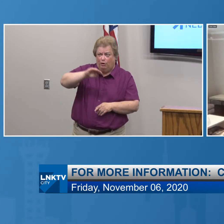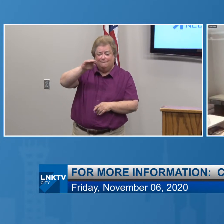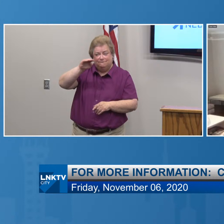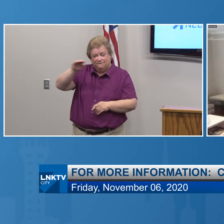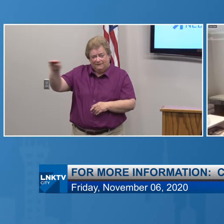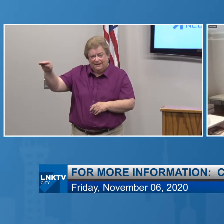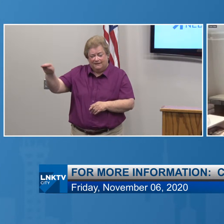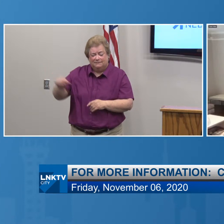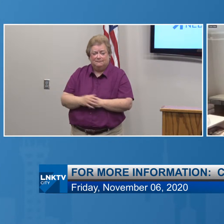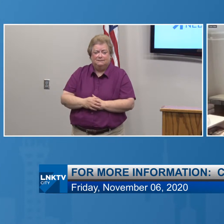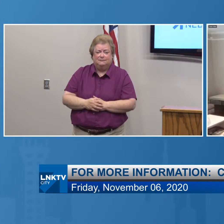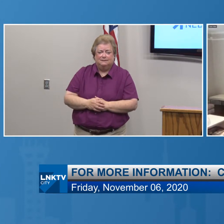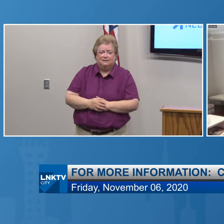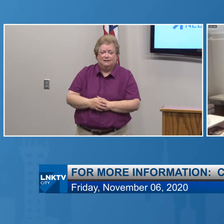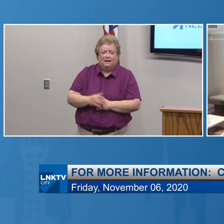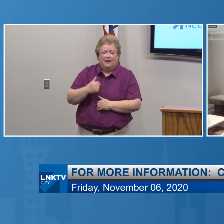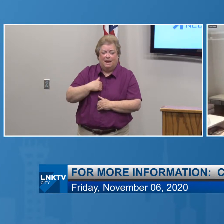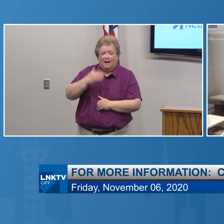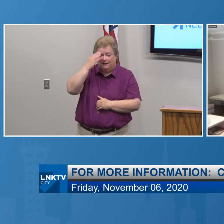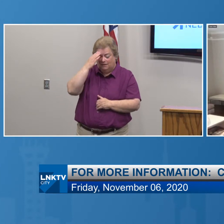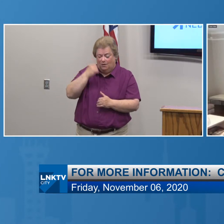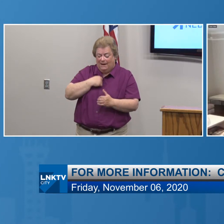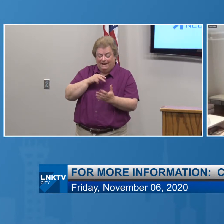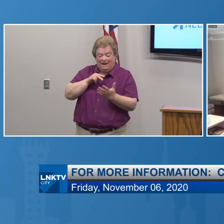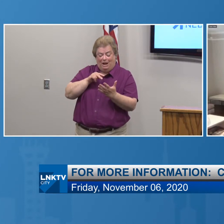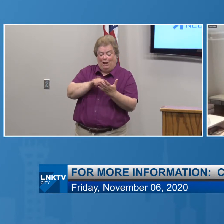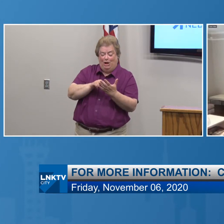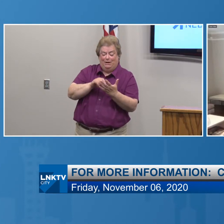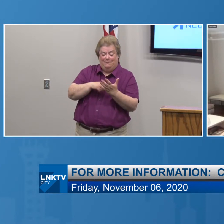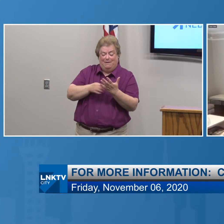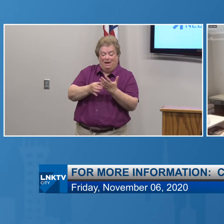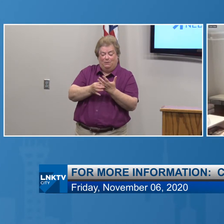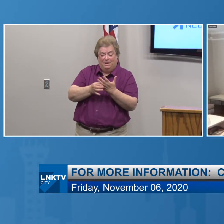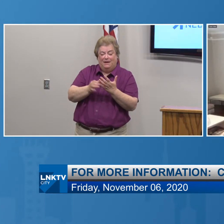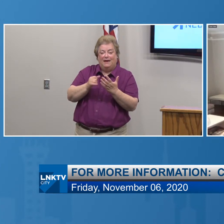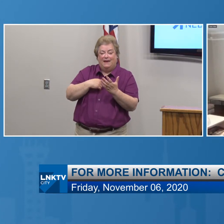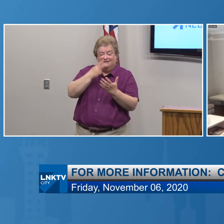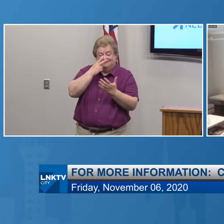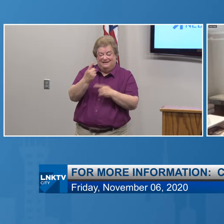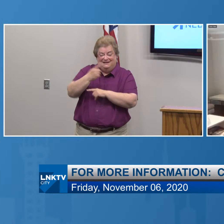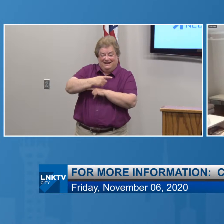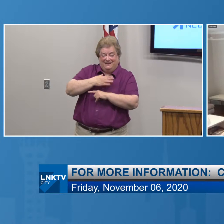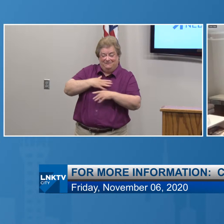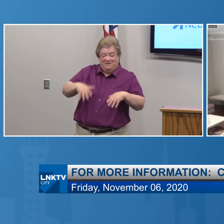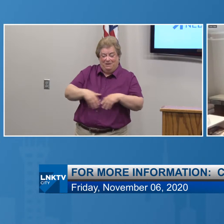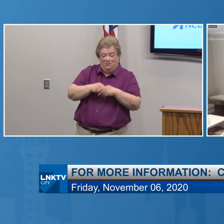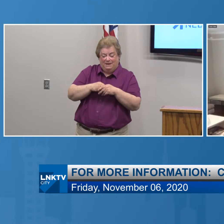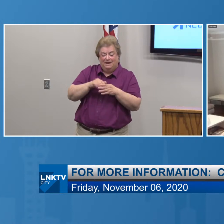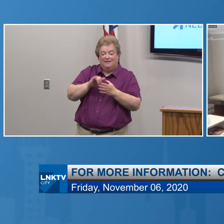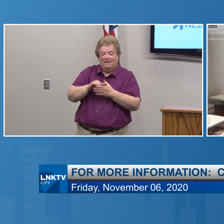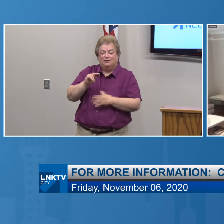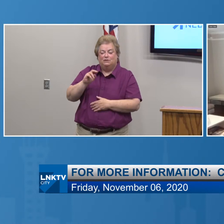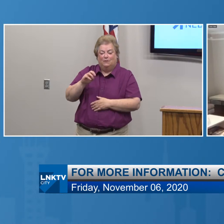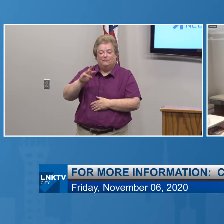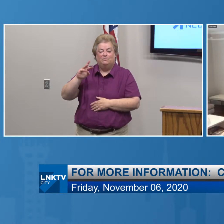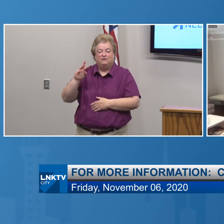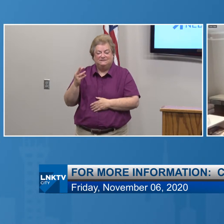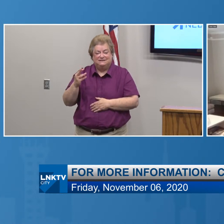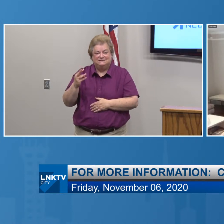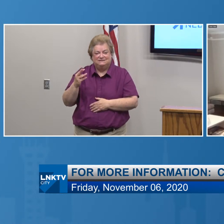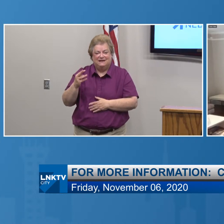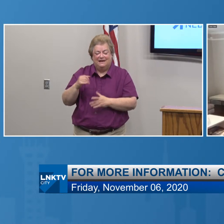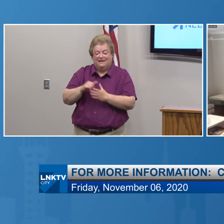know, without even looking at the inside of my wedding ring, where my anniversary date is inscribed, that today is November 6th. The impact